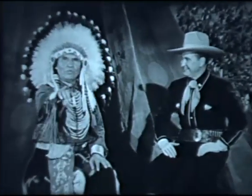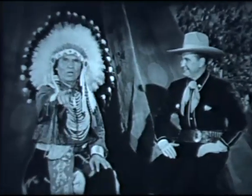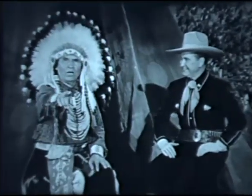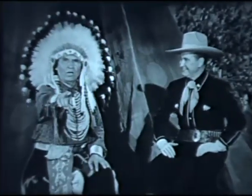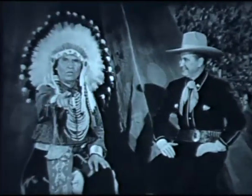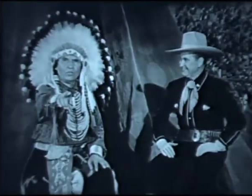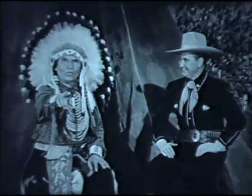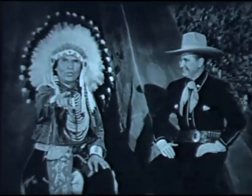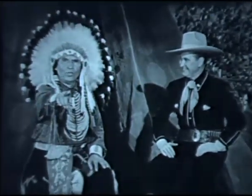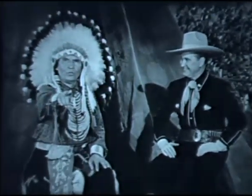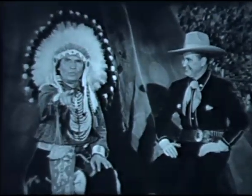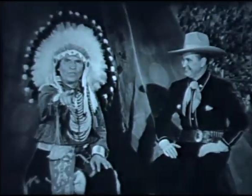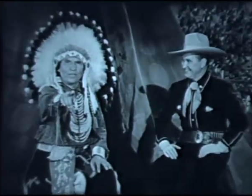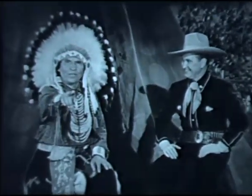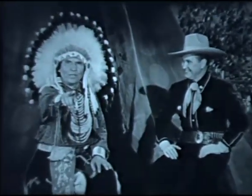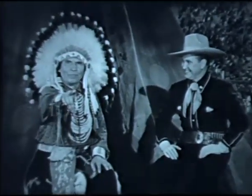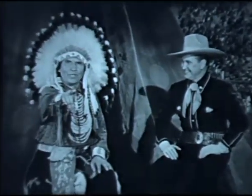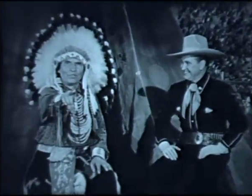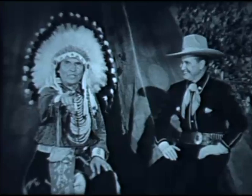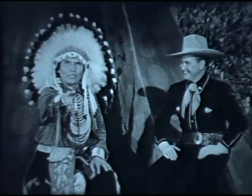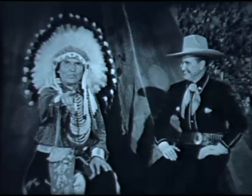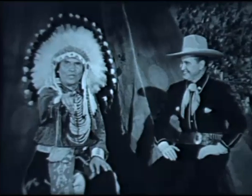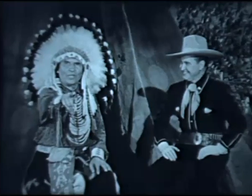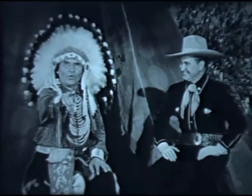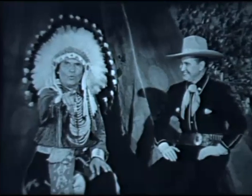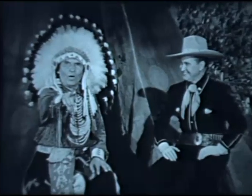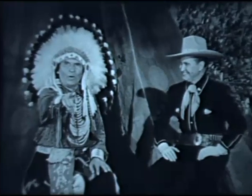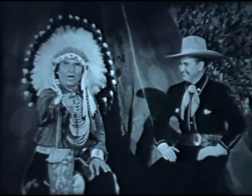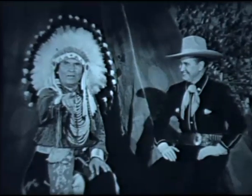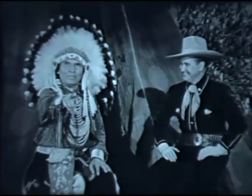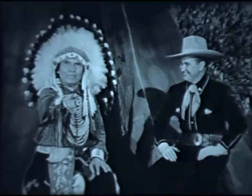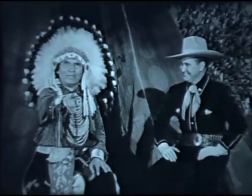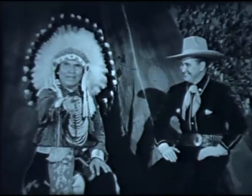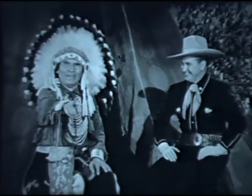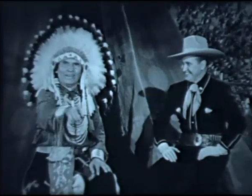Na, he loom saike comtaxichtensike wawa.